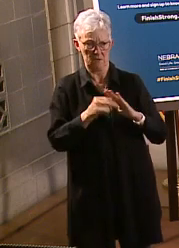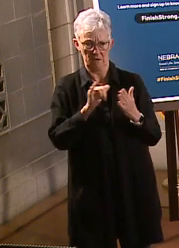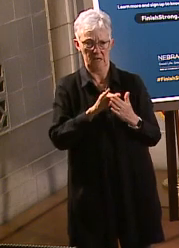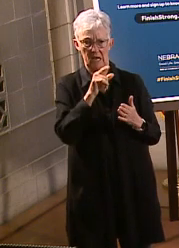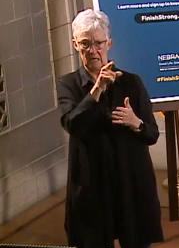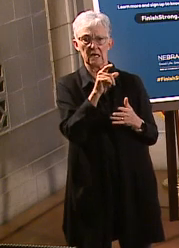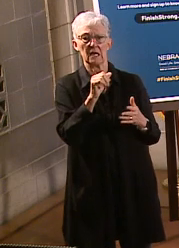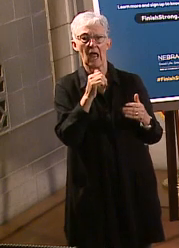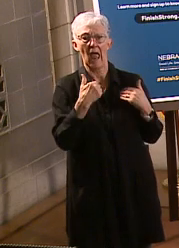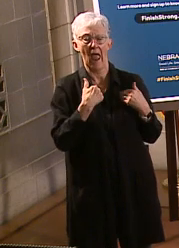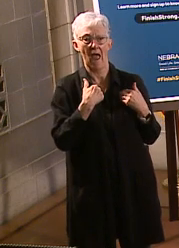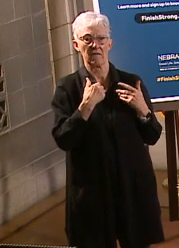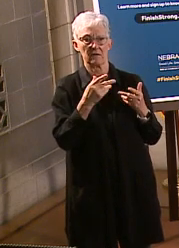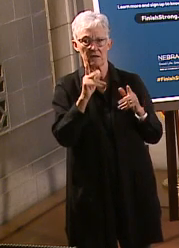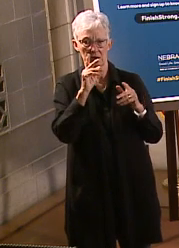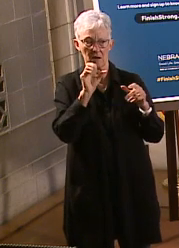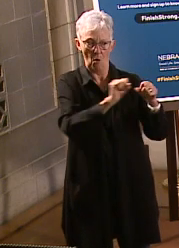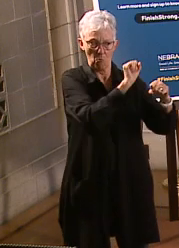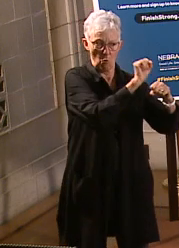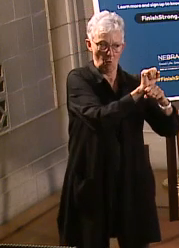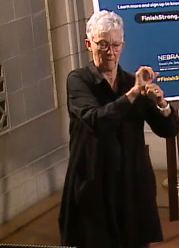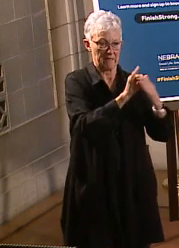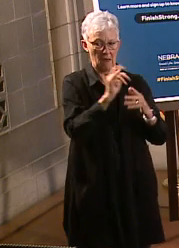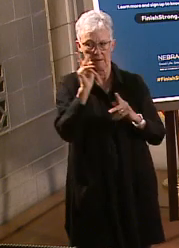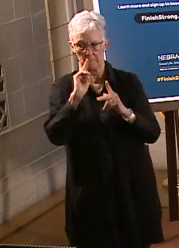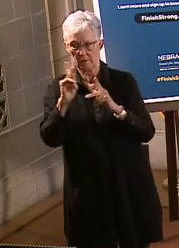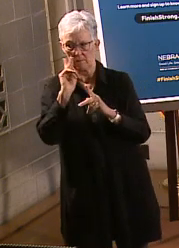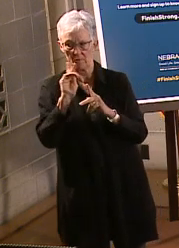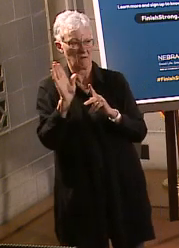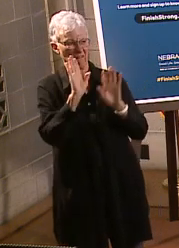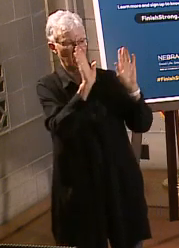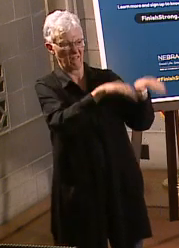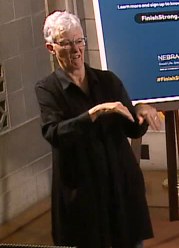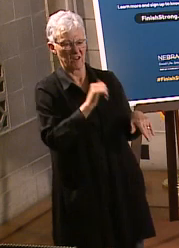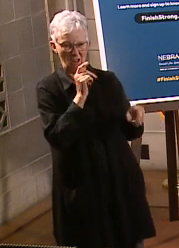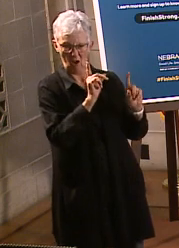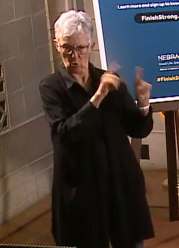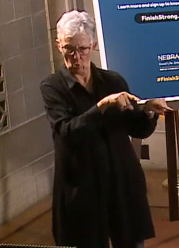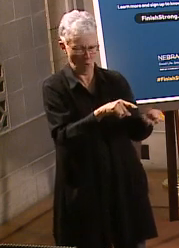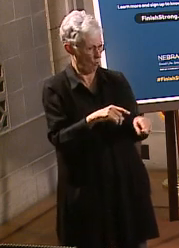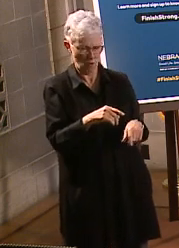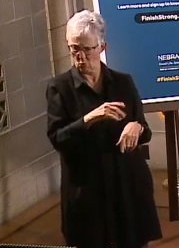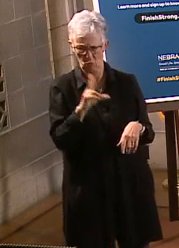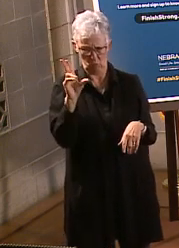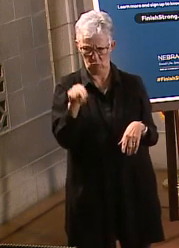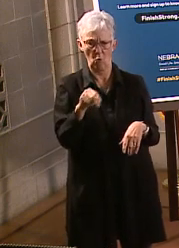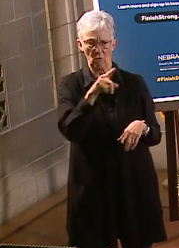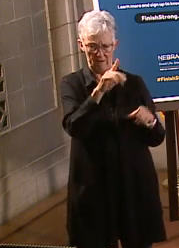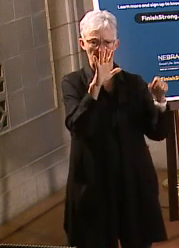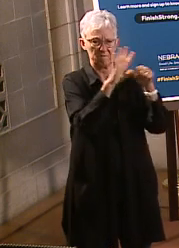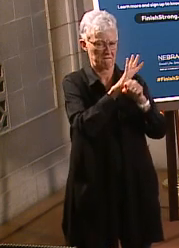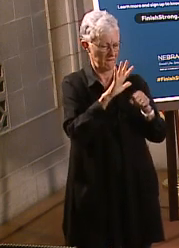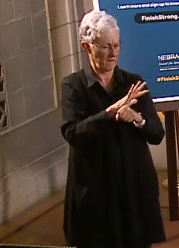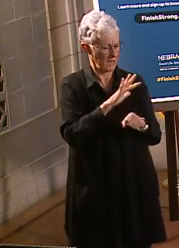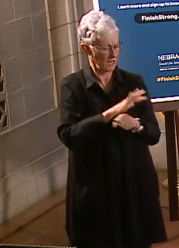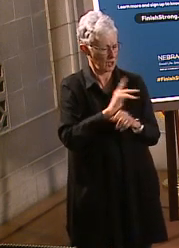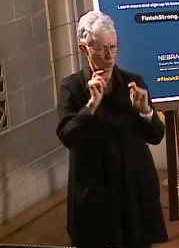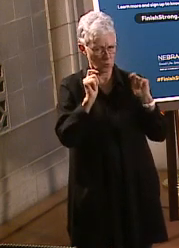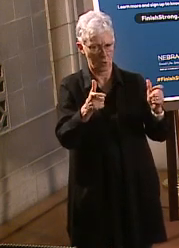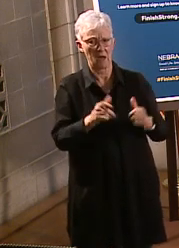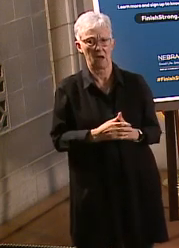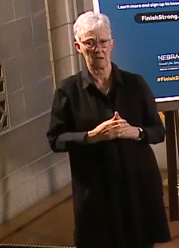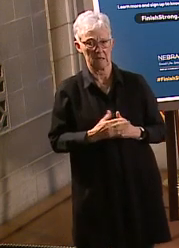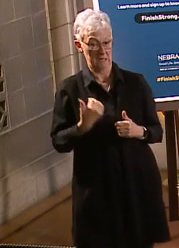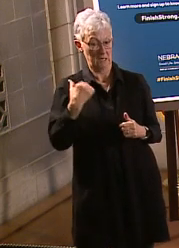the amount of appointments we have are quickly being taken up. And I'll just use the example of Saturday. Again, we